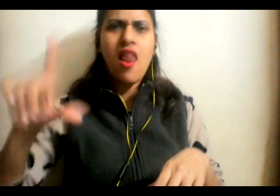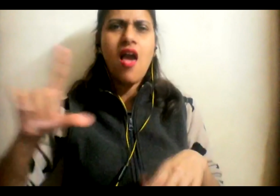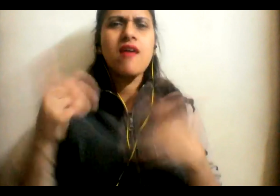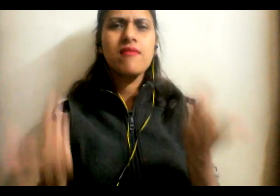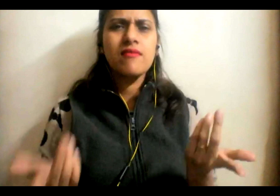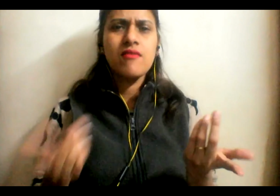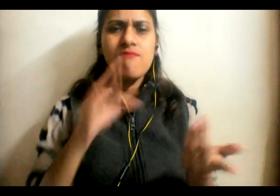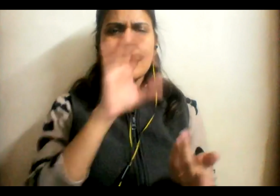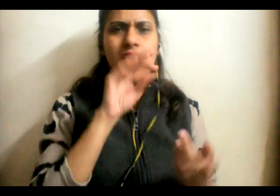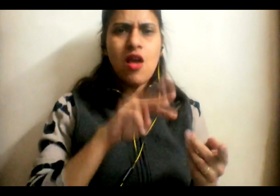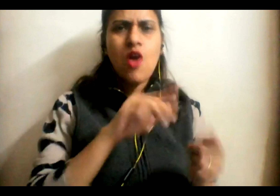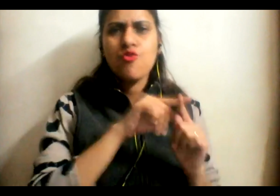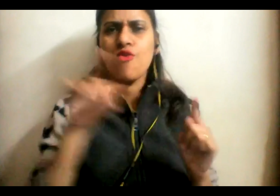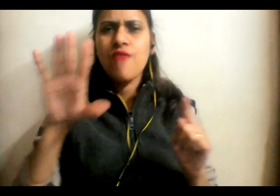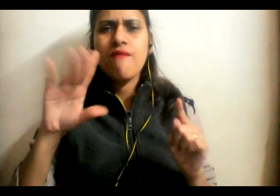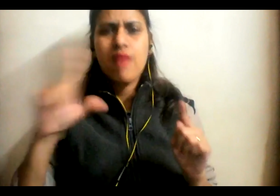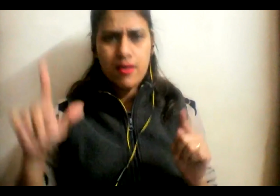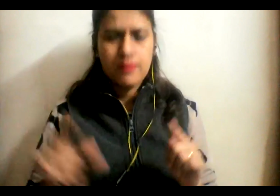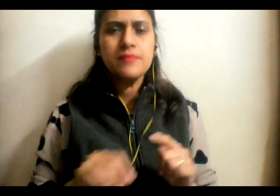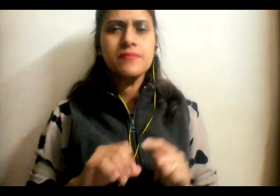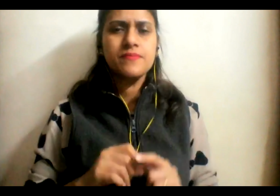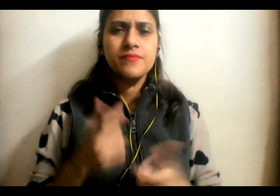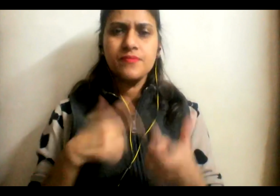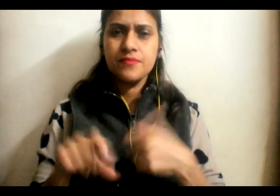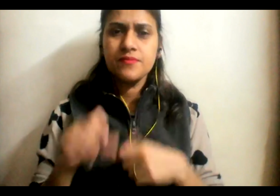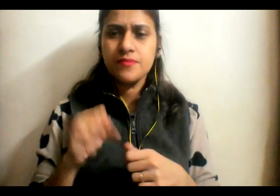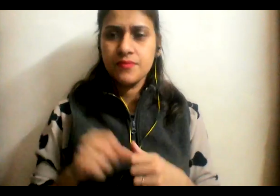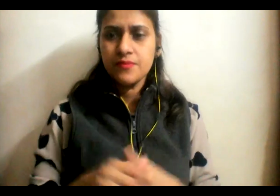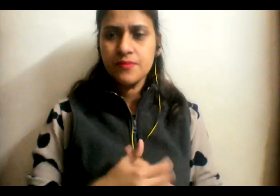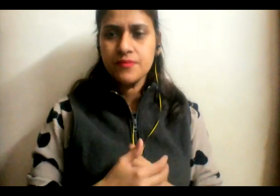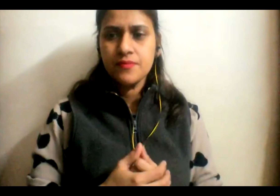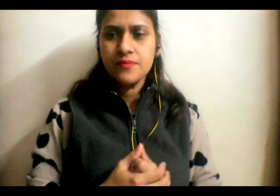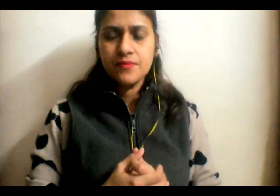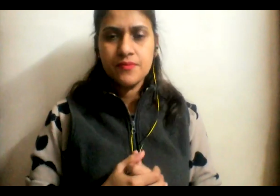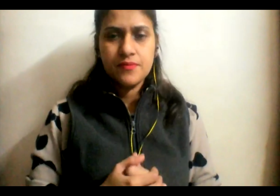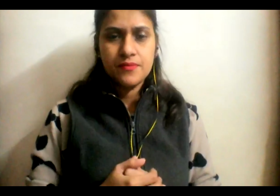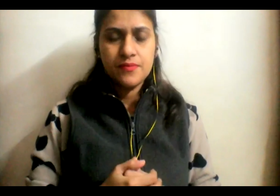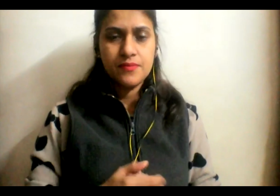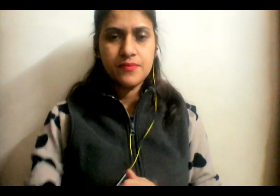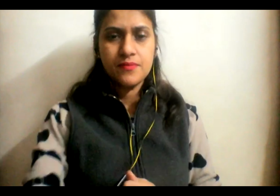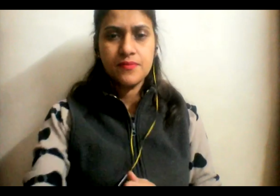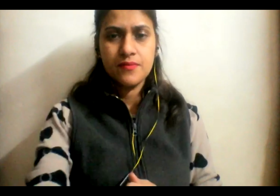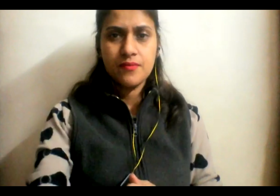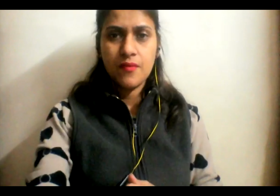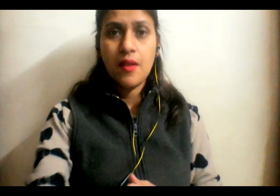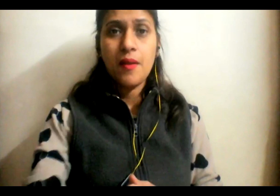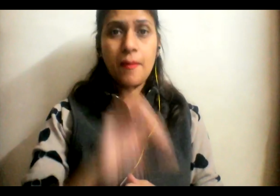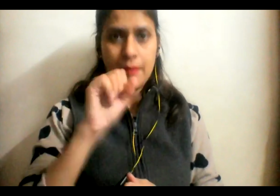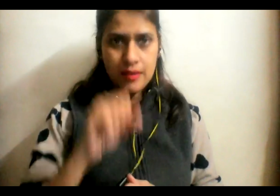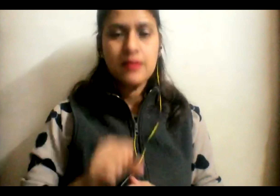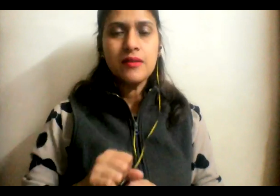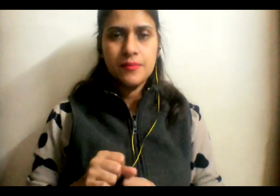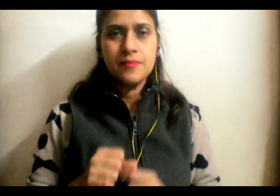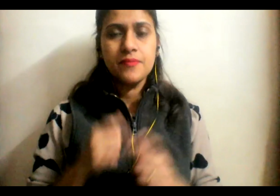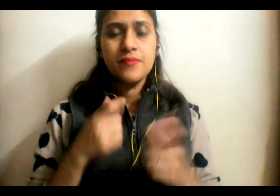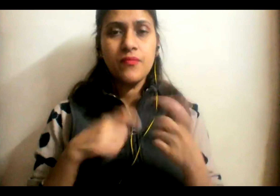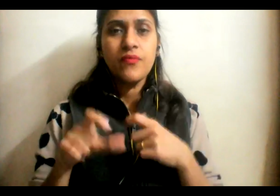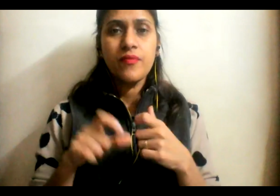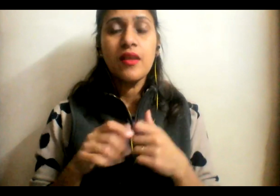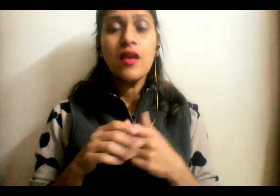for organization called RERA, it may not be really a huge amount deterrent, but then definitely a